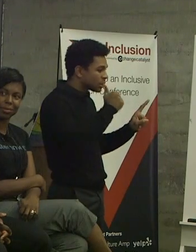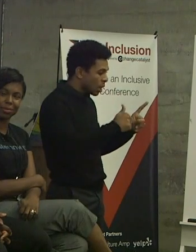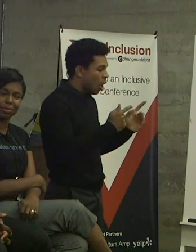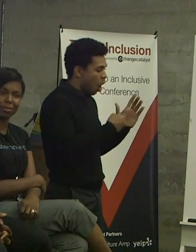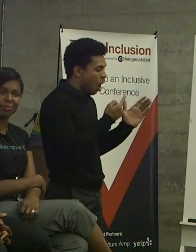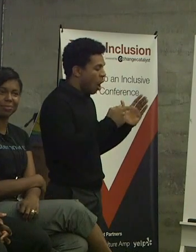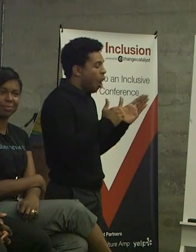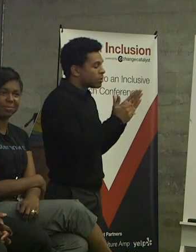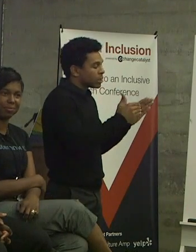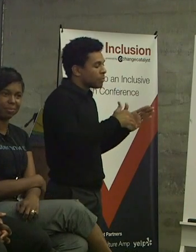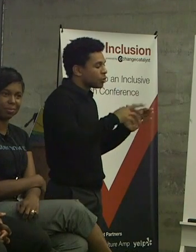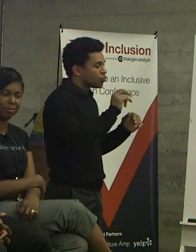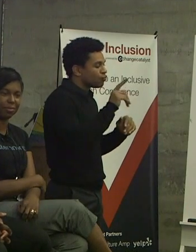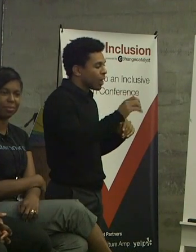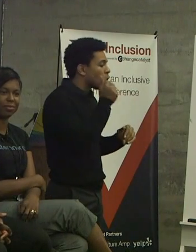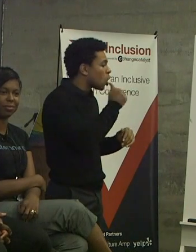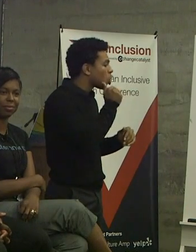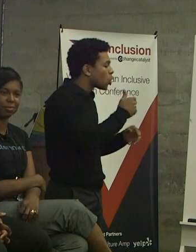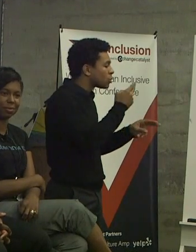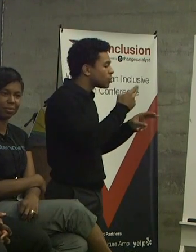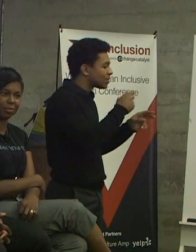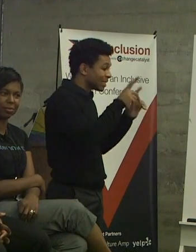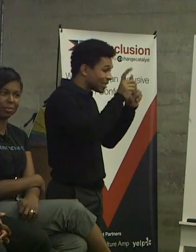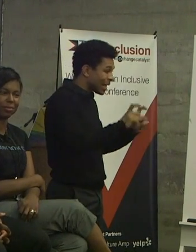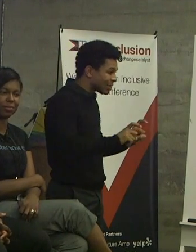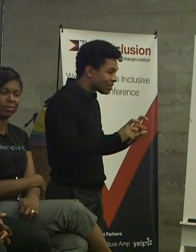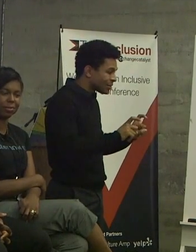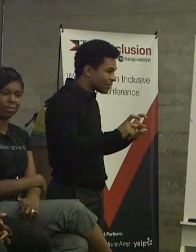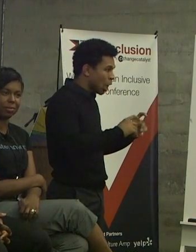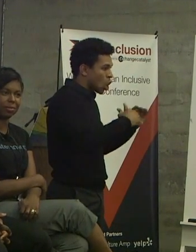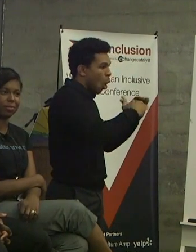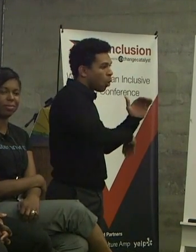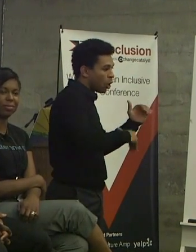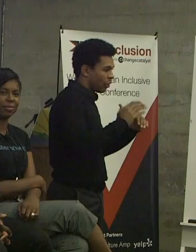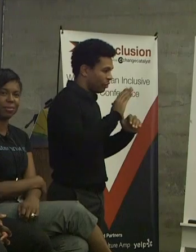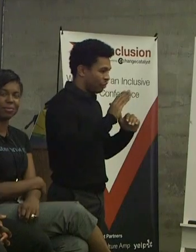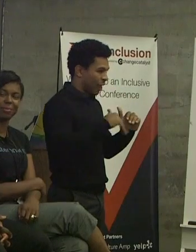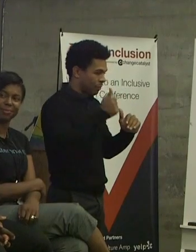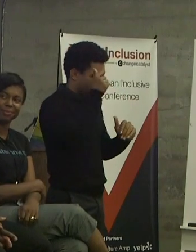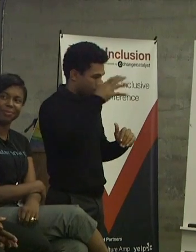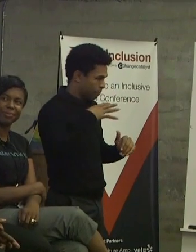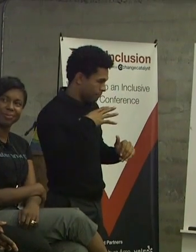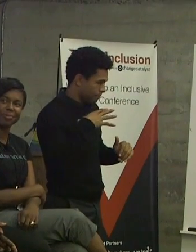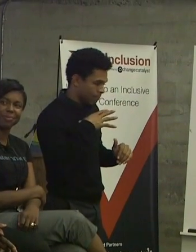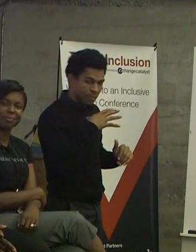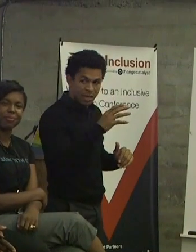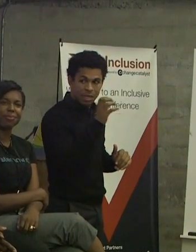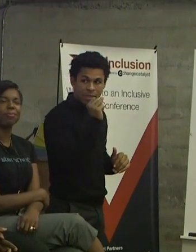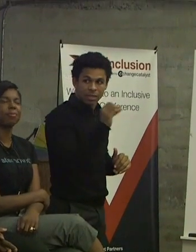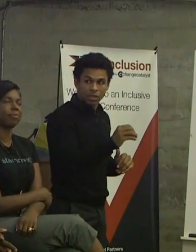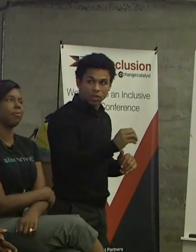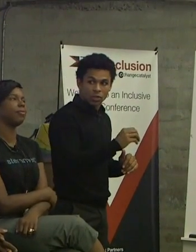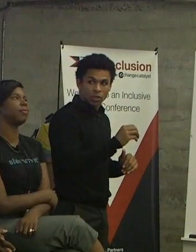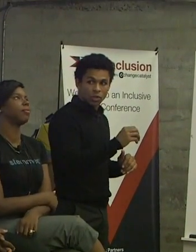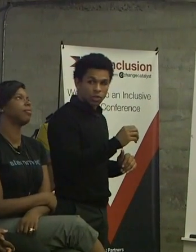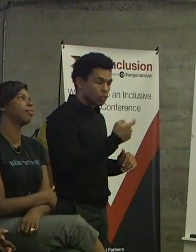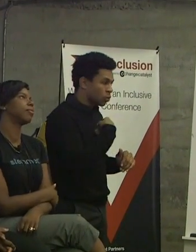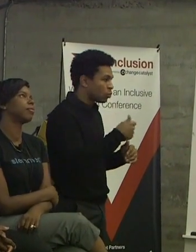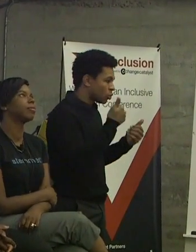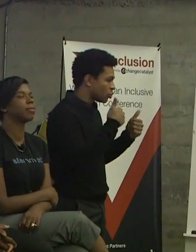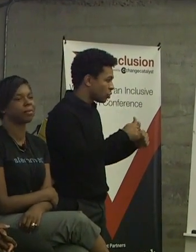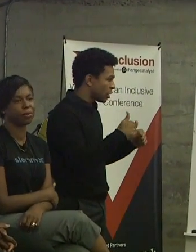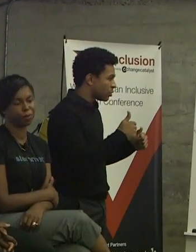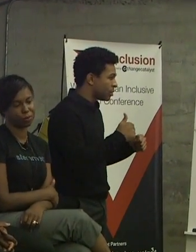it's a girl's name attached to it. So even when we don't have, when we purposely don't want to be biased, there may be just a trend in us